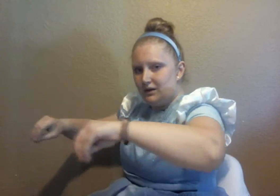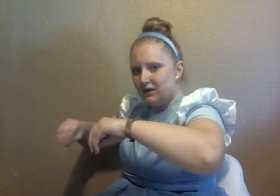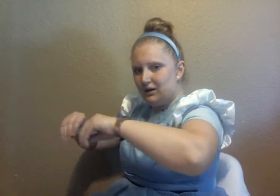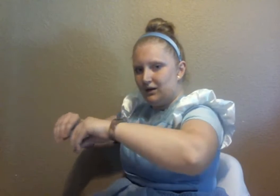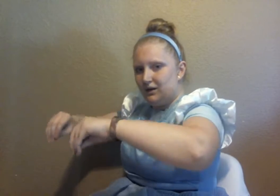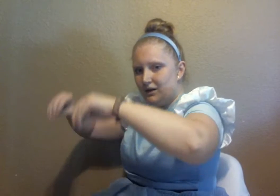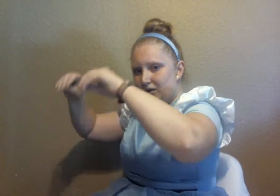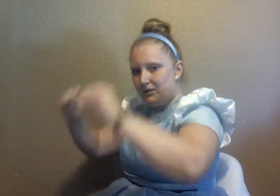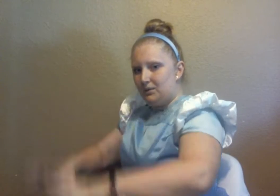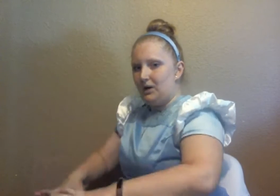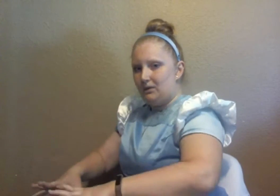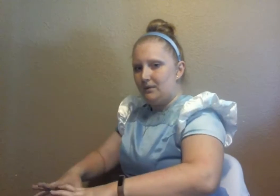Circle, throw.